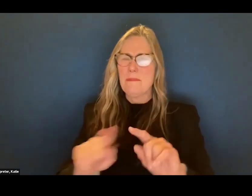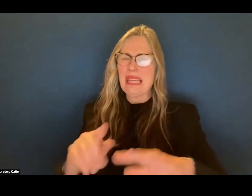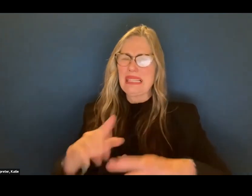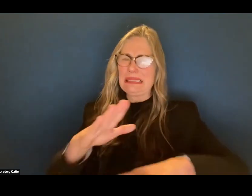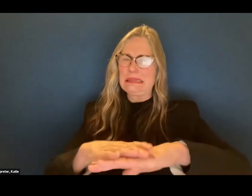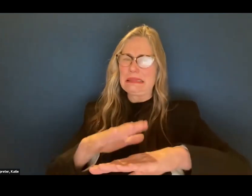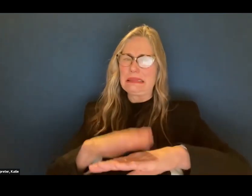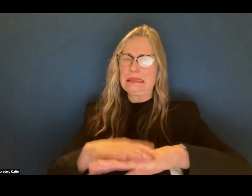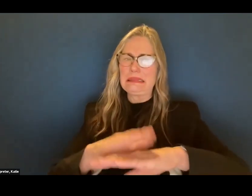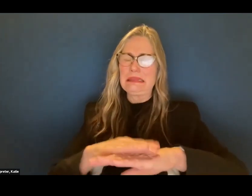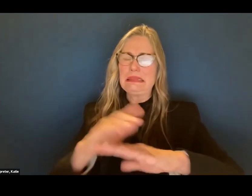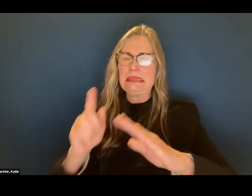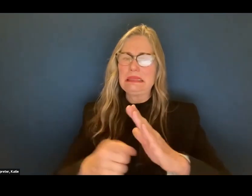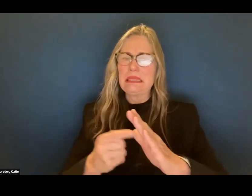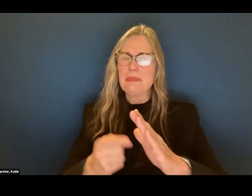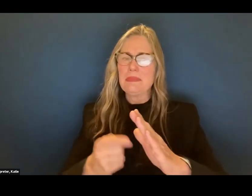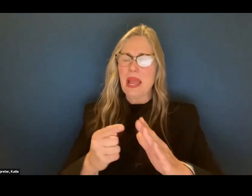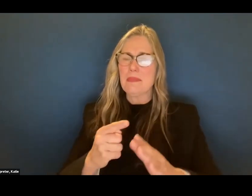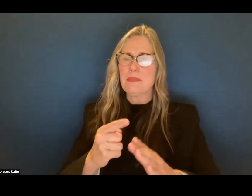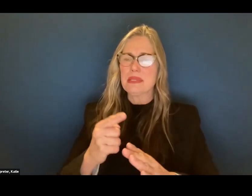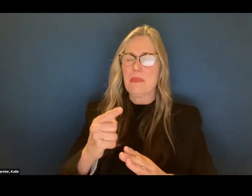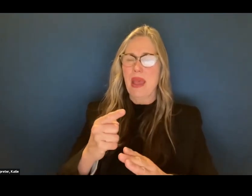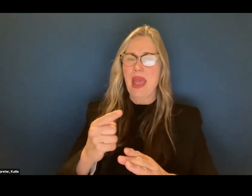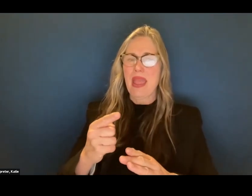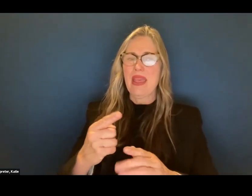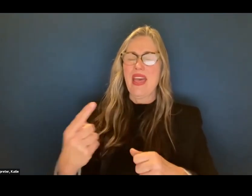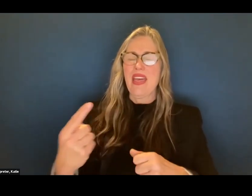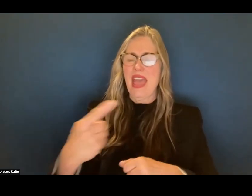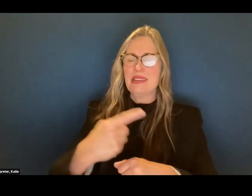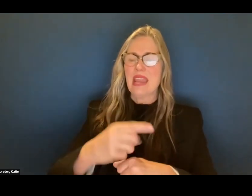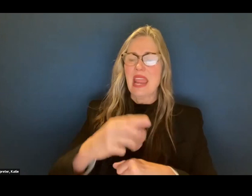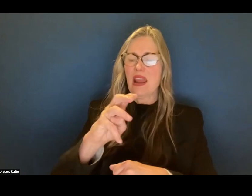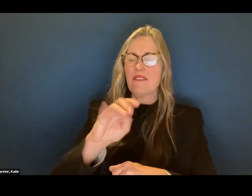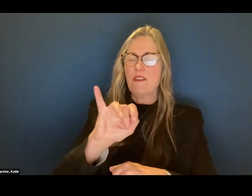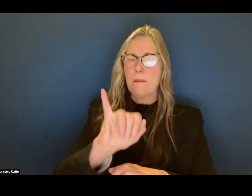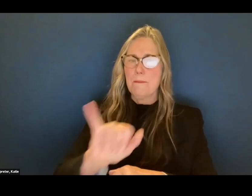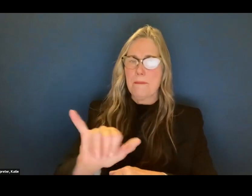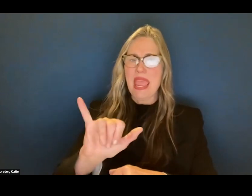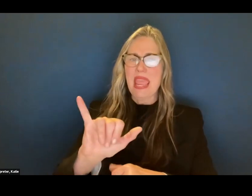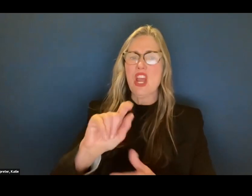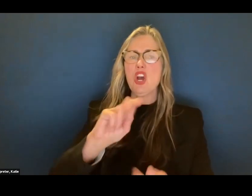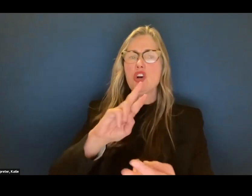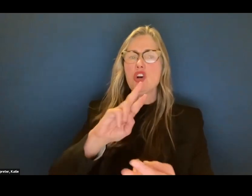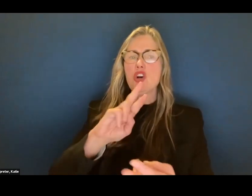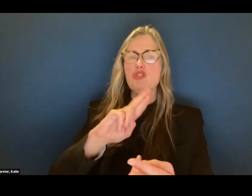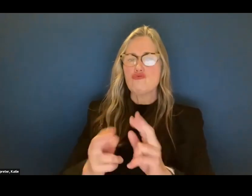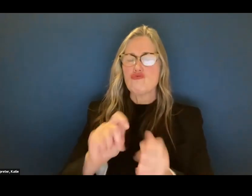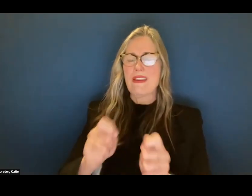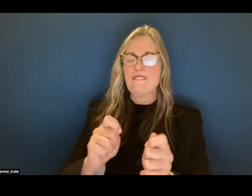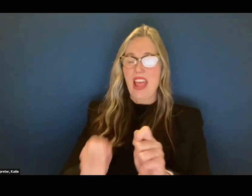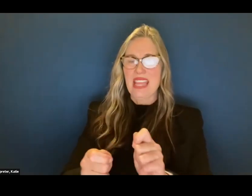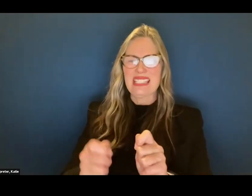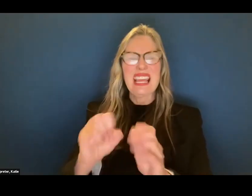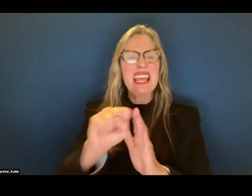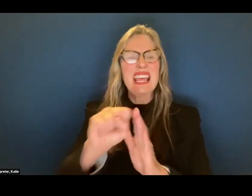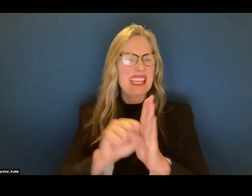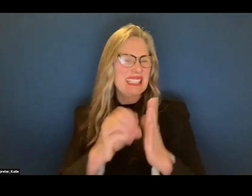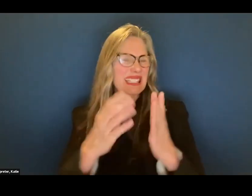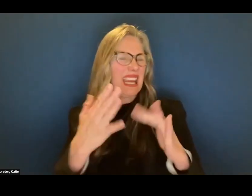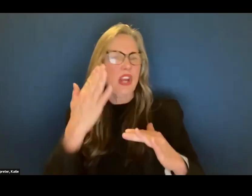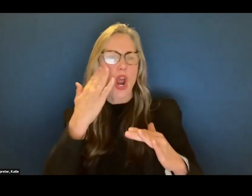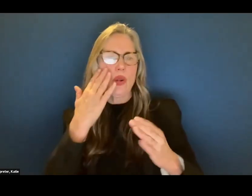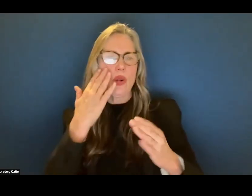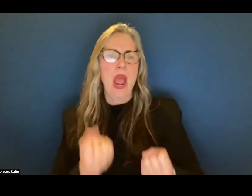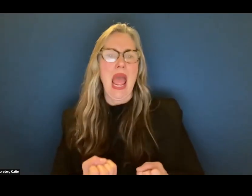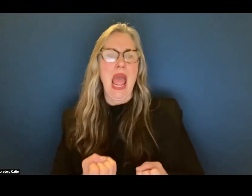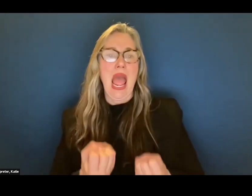by May Revise, the state has a good kind of understanding of how much money is actually going to be